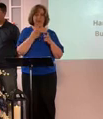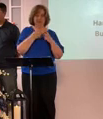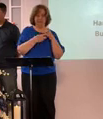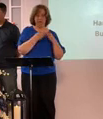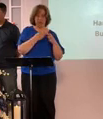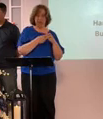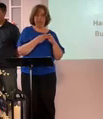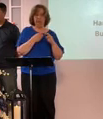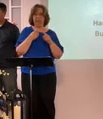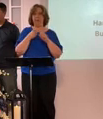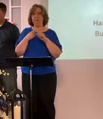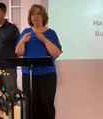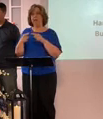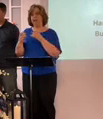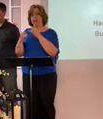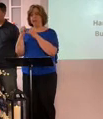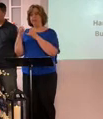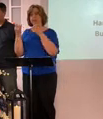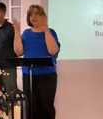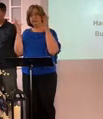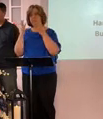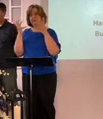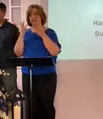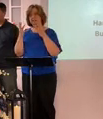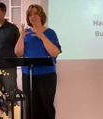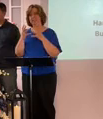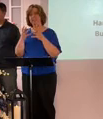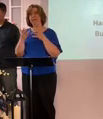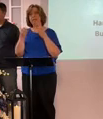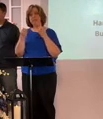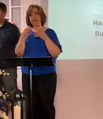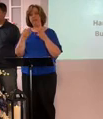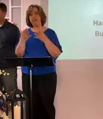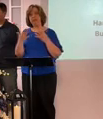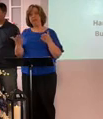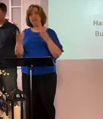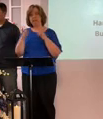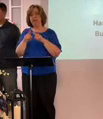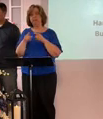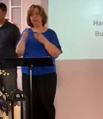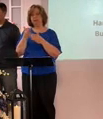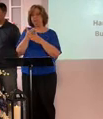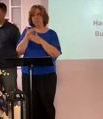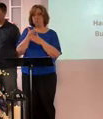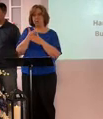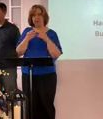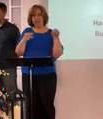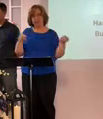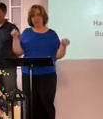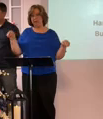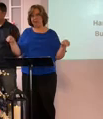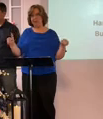amazing. And there's a million things that happened in between. As parents, we have such a